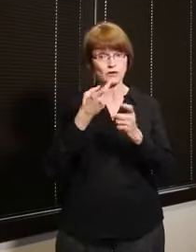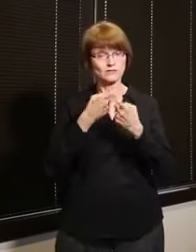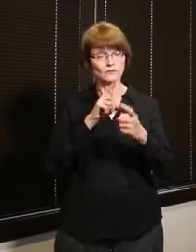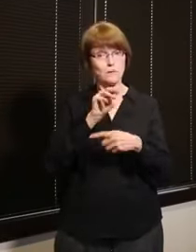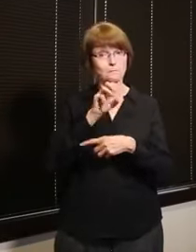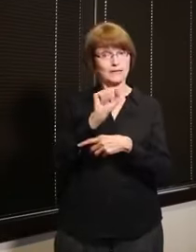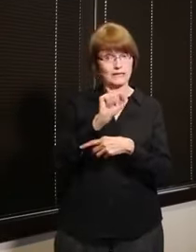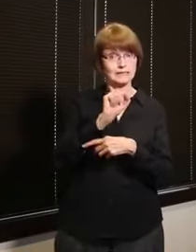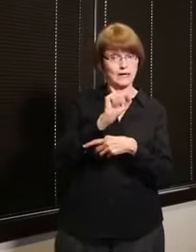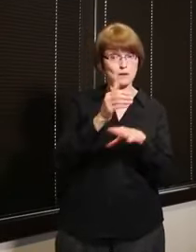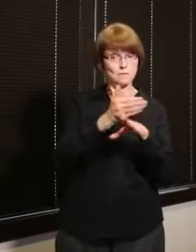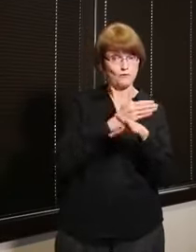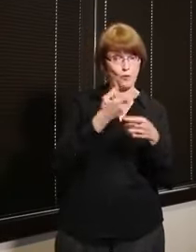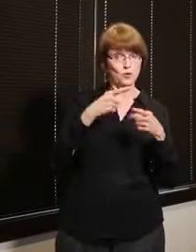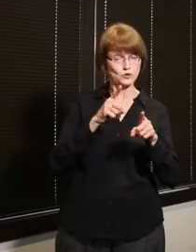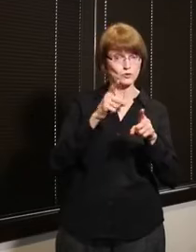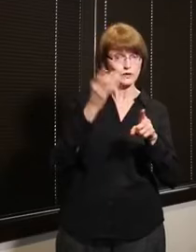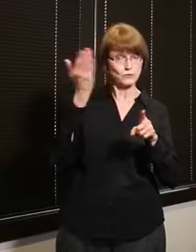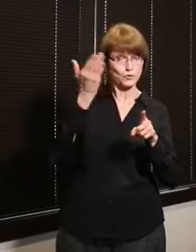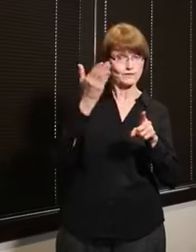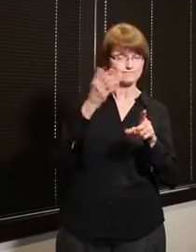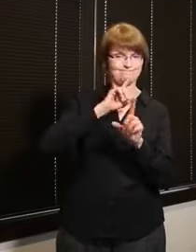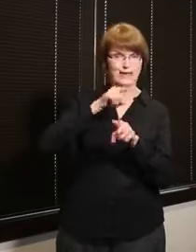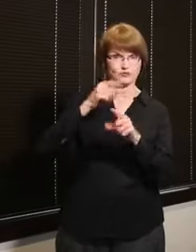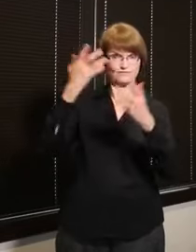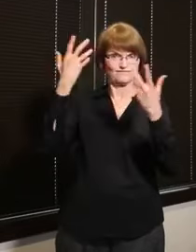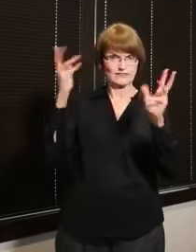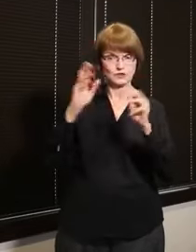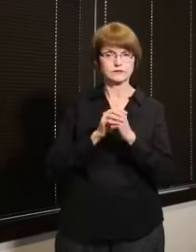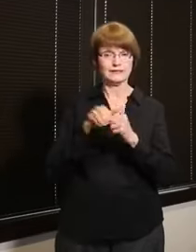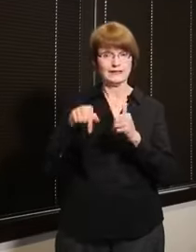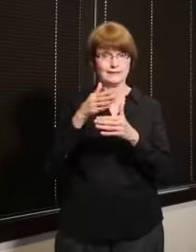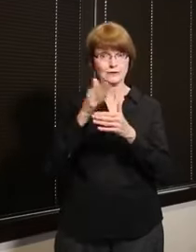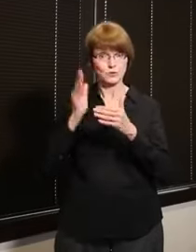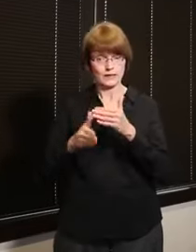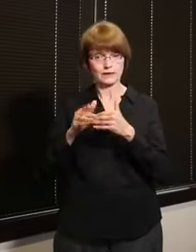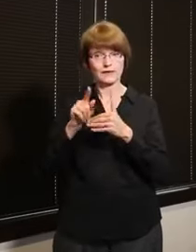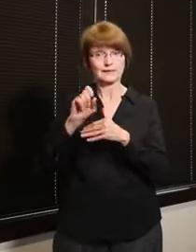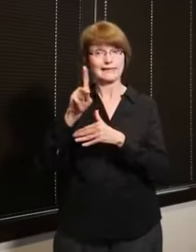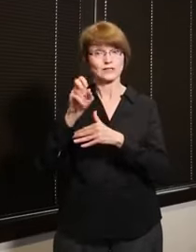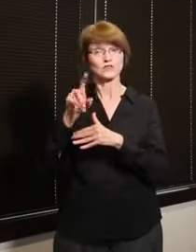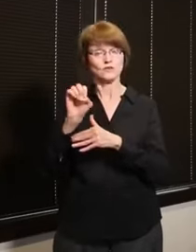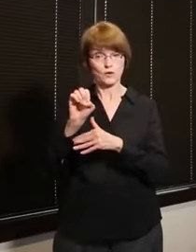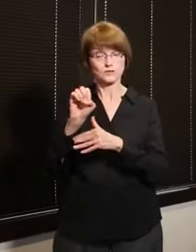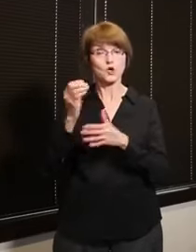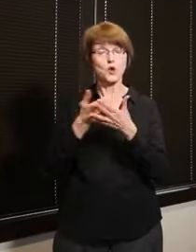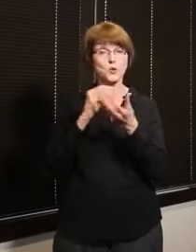members of the media prior to and during today's briefing. Over the weekend, the task force will provide